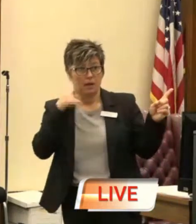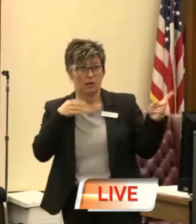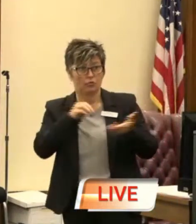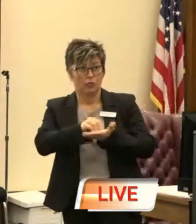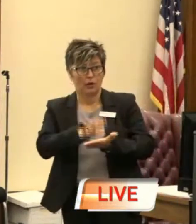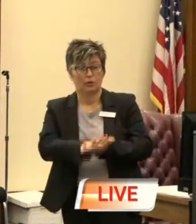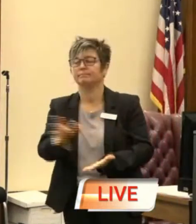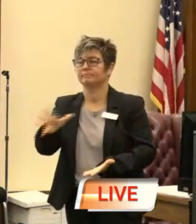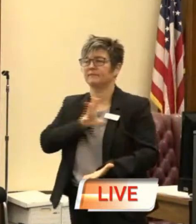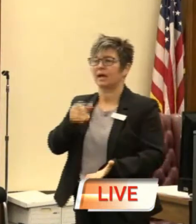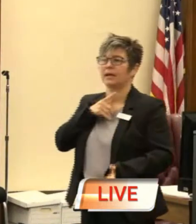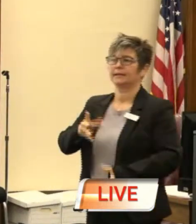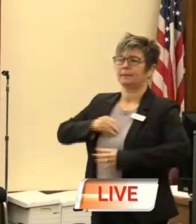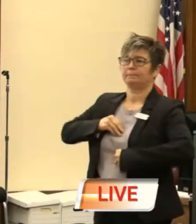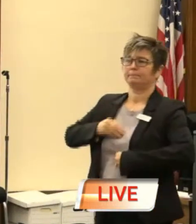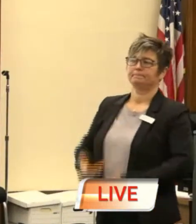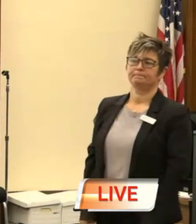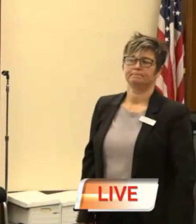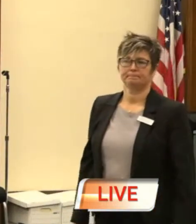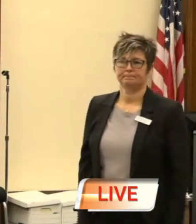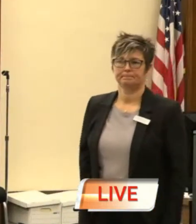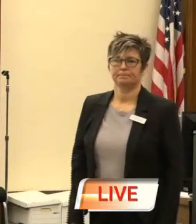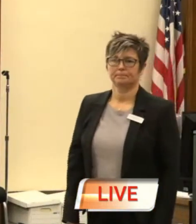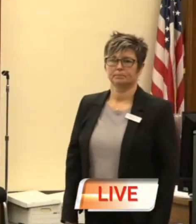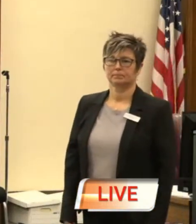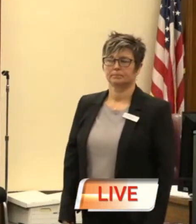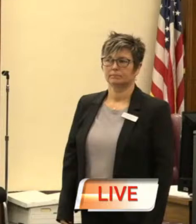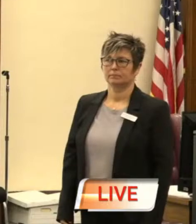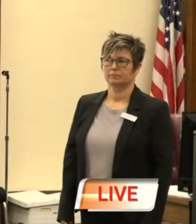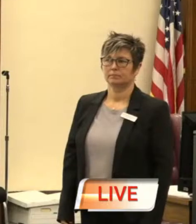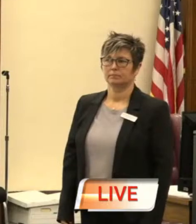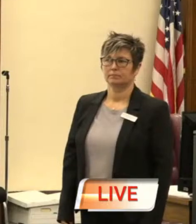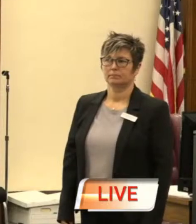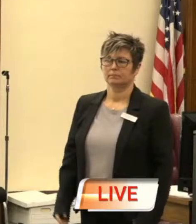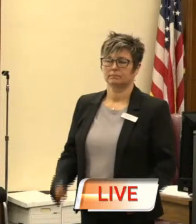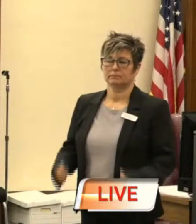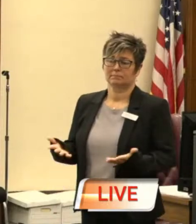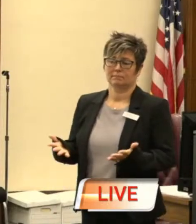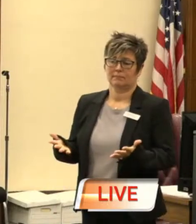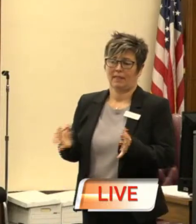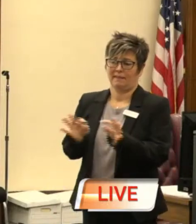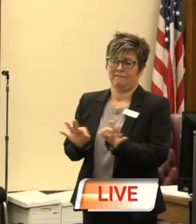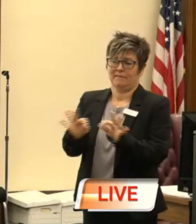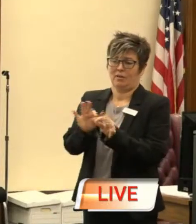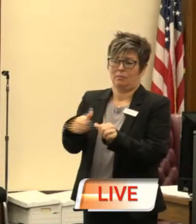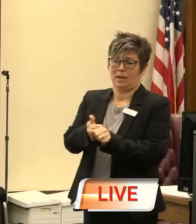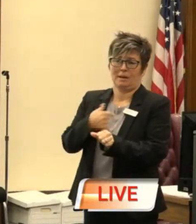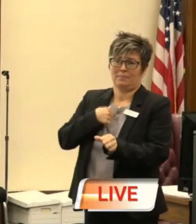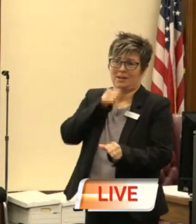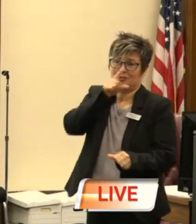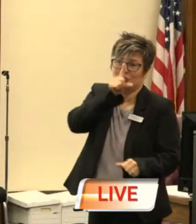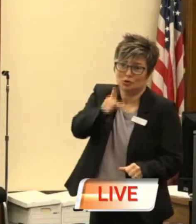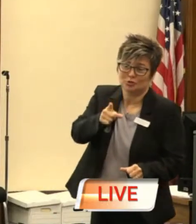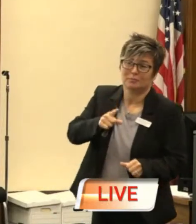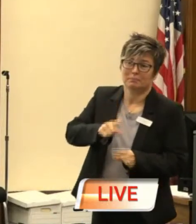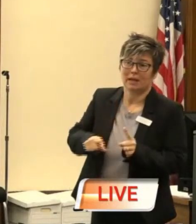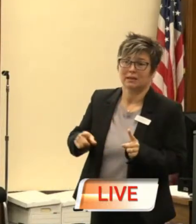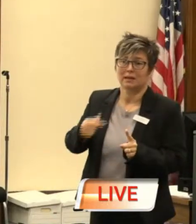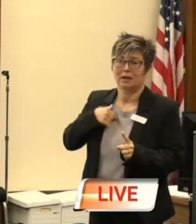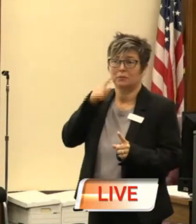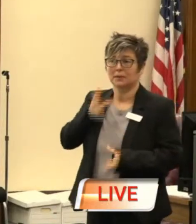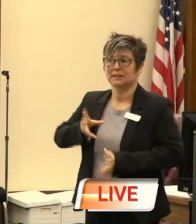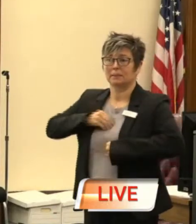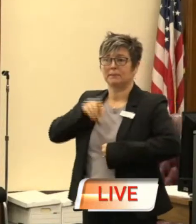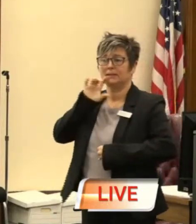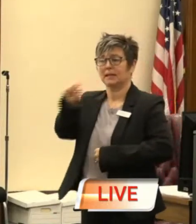take them. What value they would be, but I'll that you put them